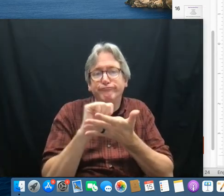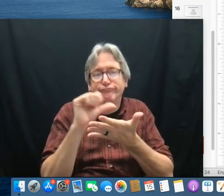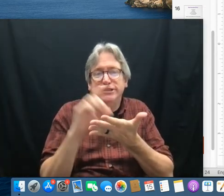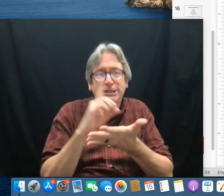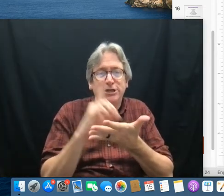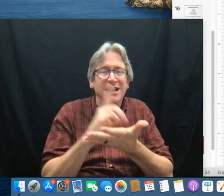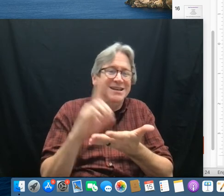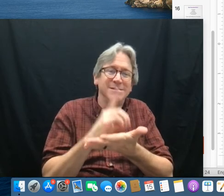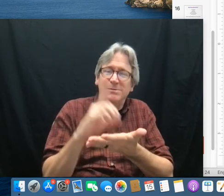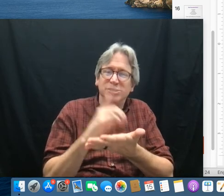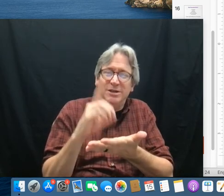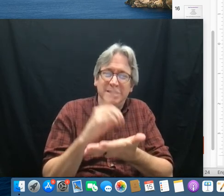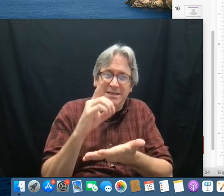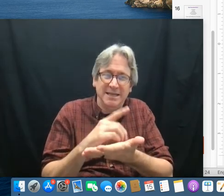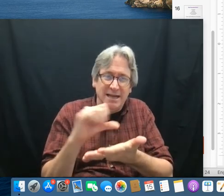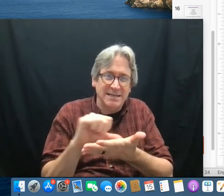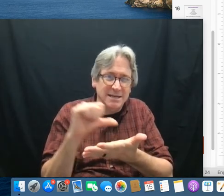snapshots,